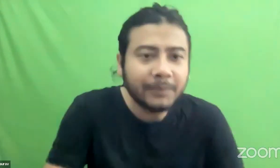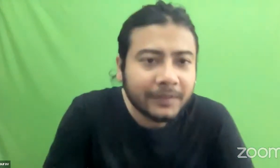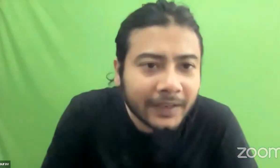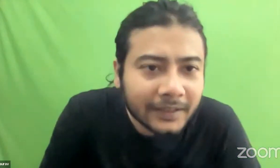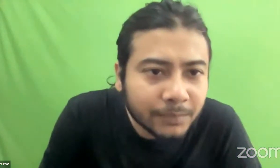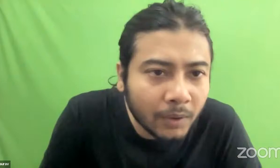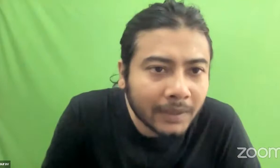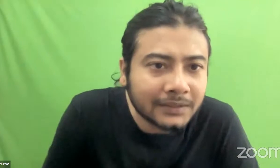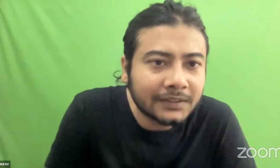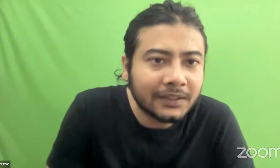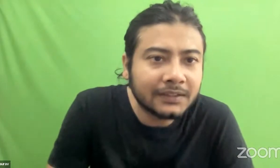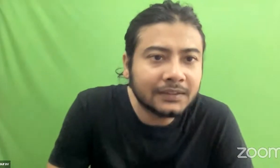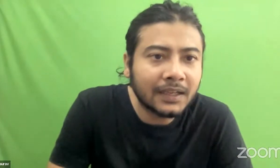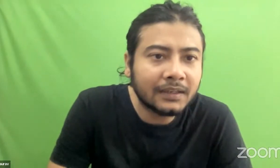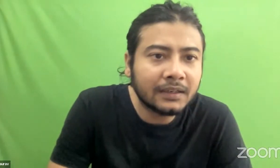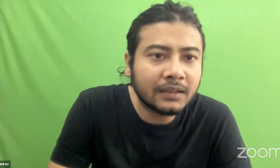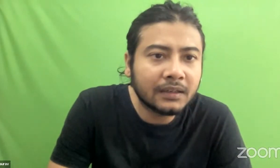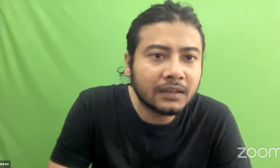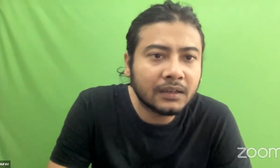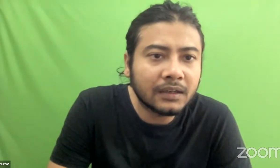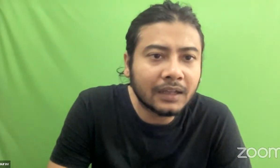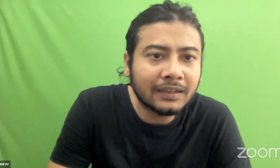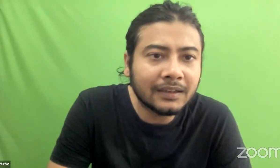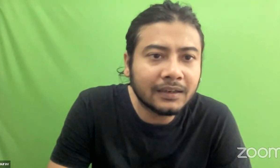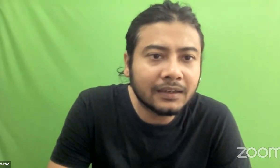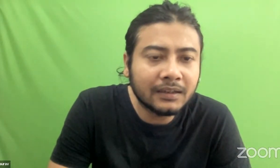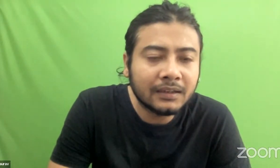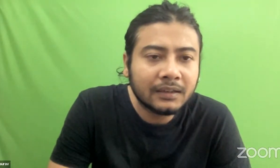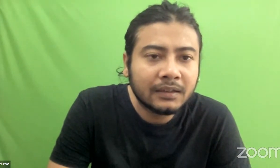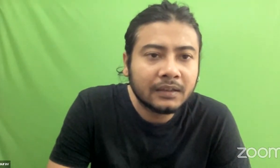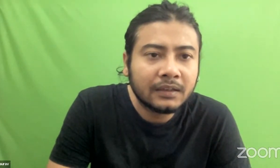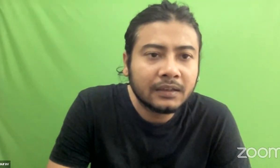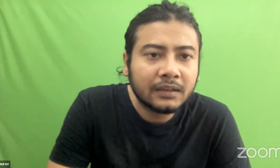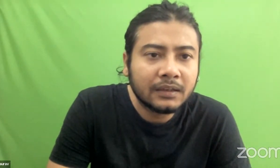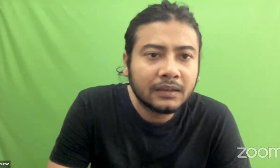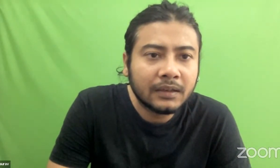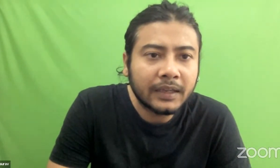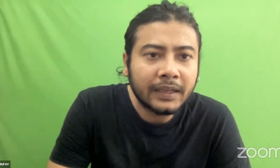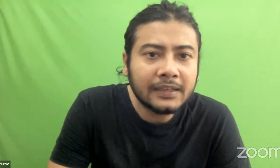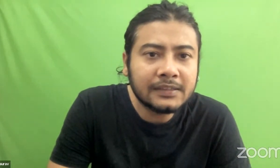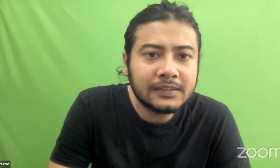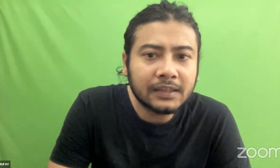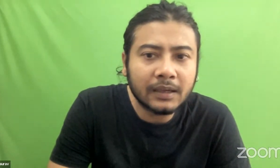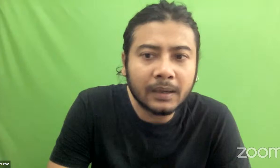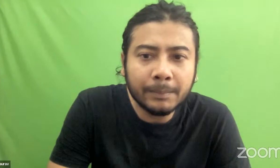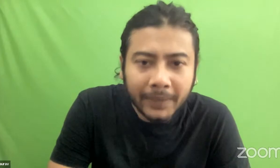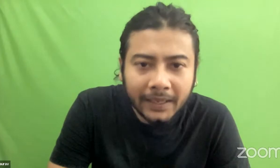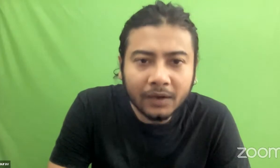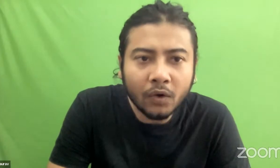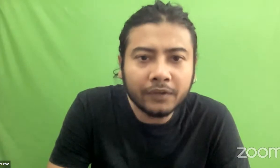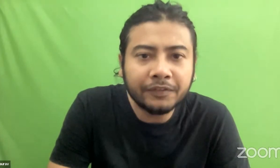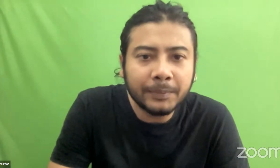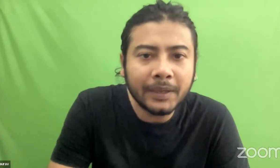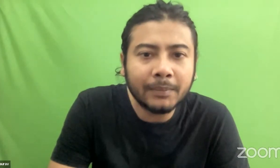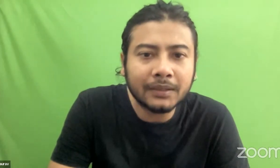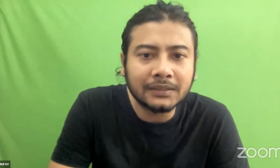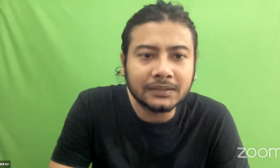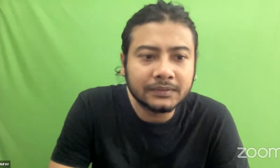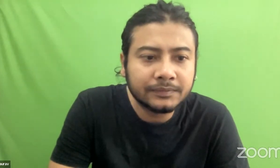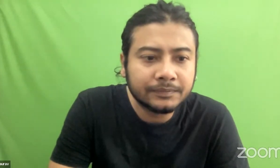Something very small, Mataji. She says that Gadadhara is a male or a female, Mataji?